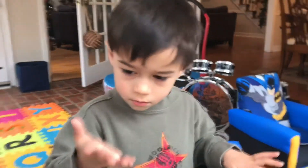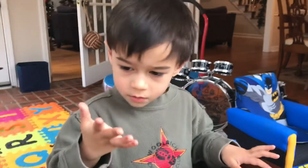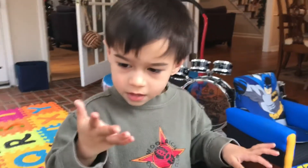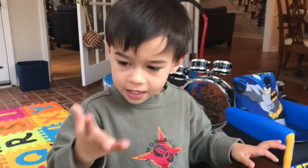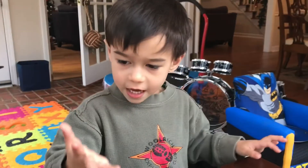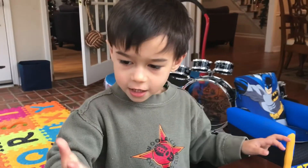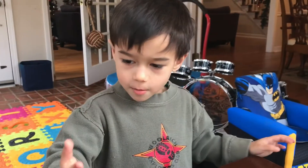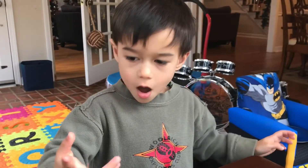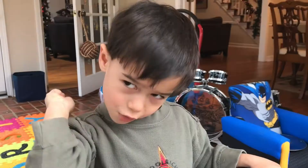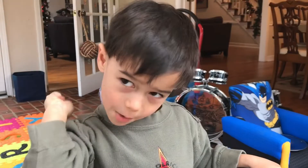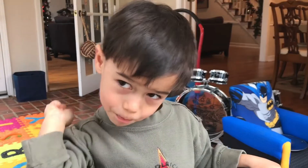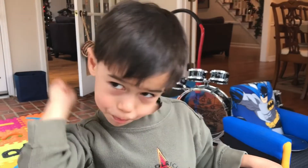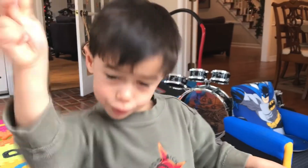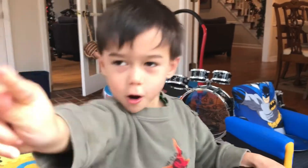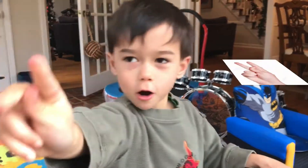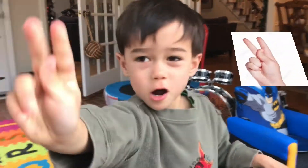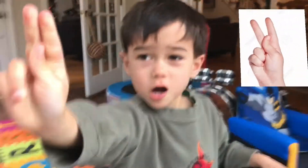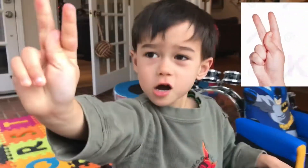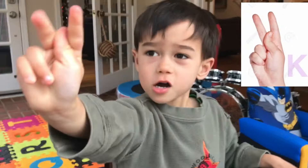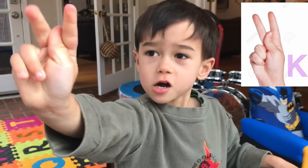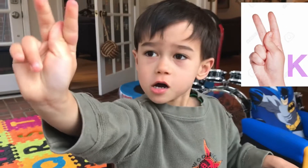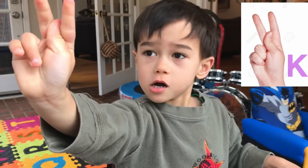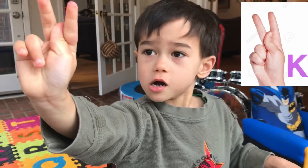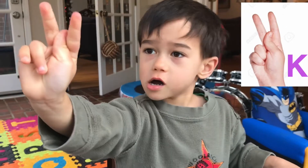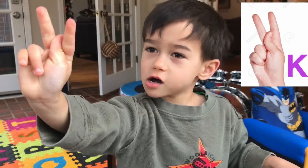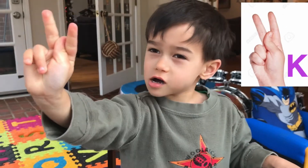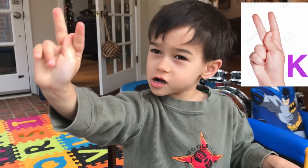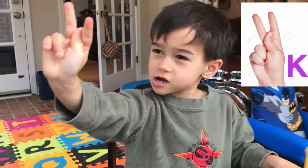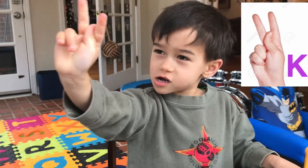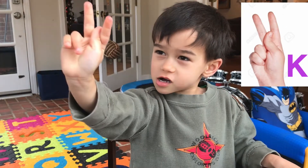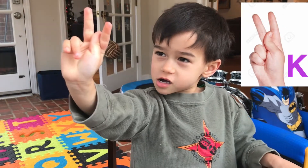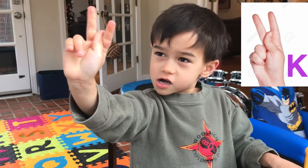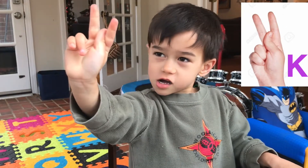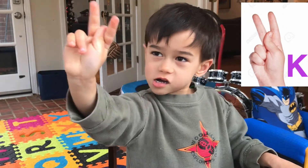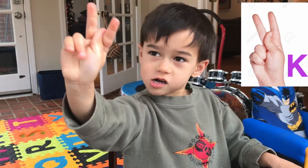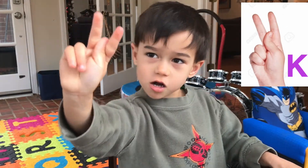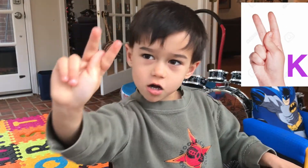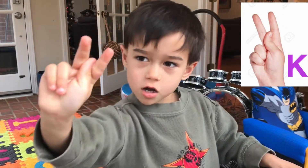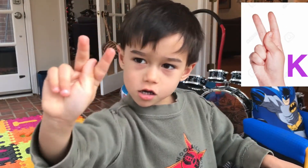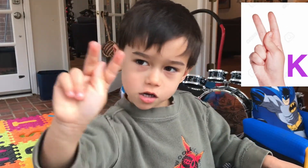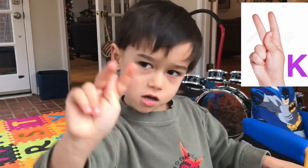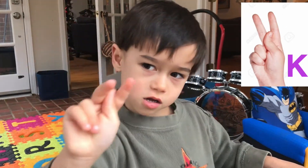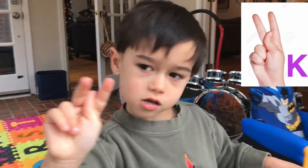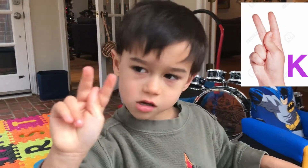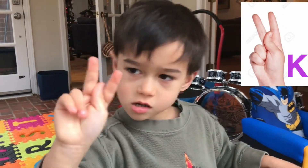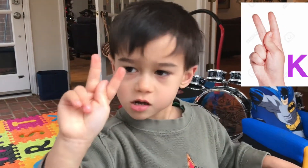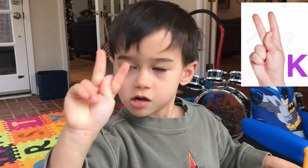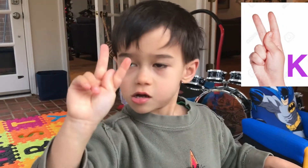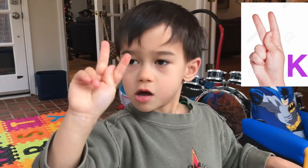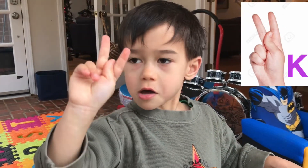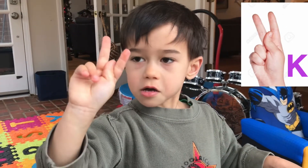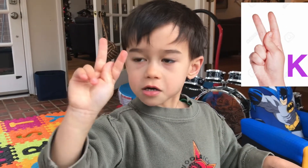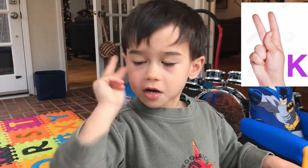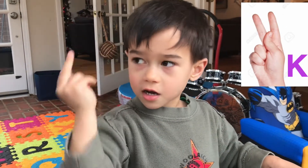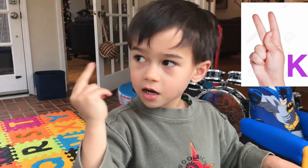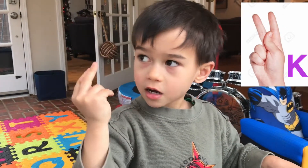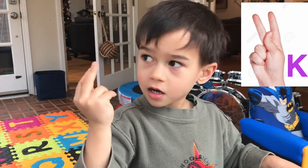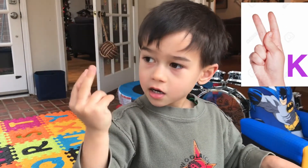K. Whop! That's right, that's K. And what's the sound of K? K.